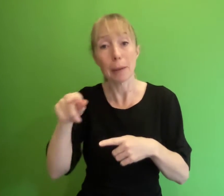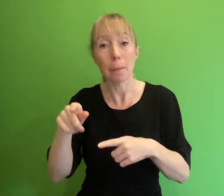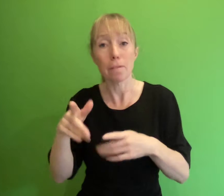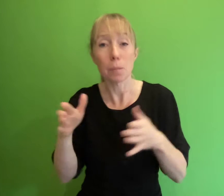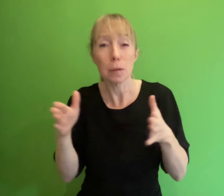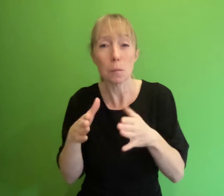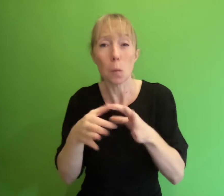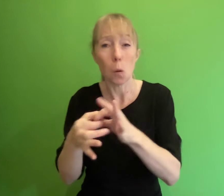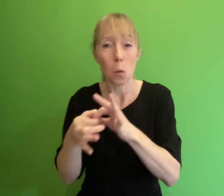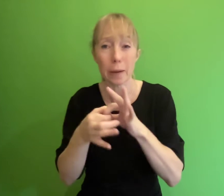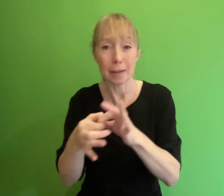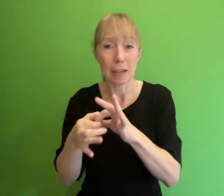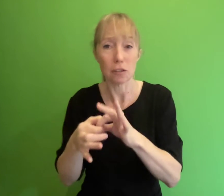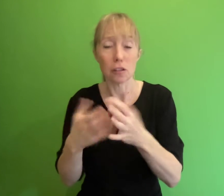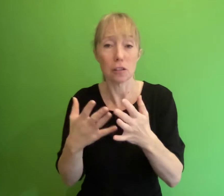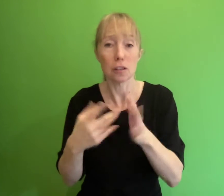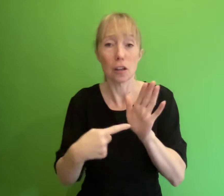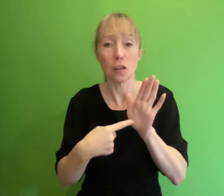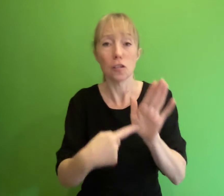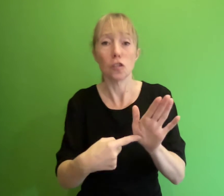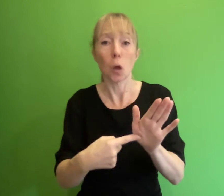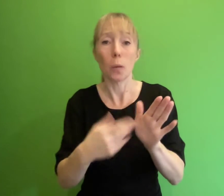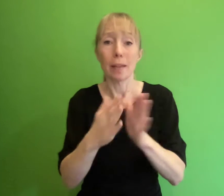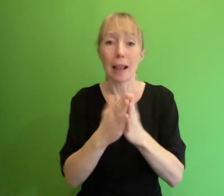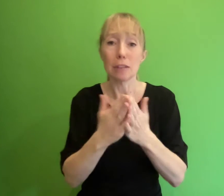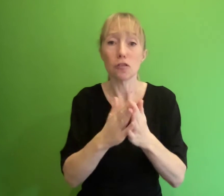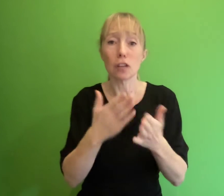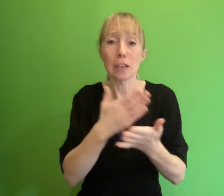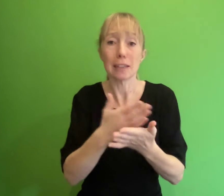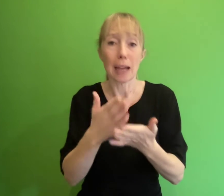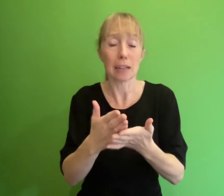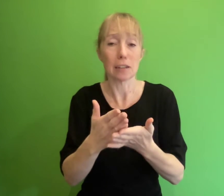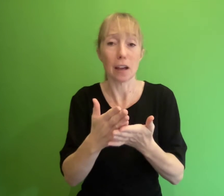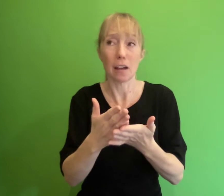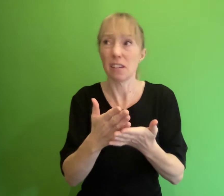and reflecting that the literature sector is, generally, not well funded.